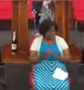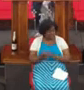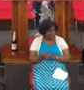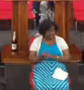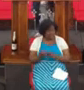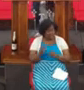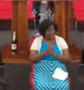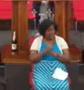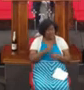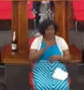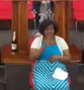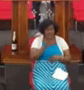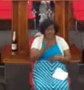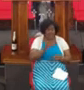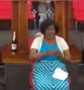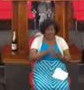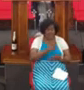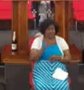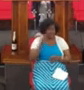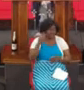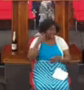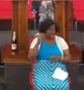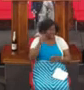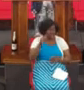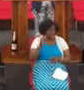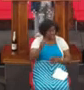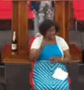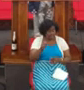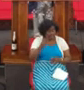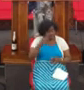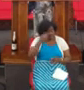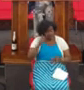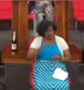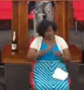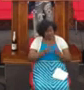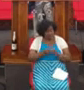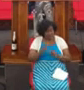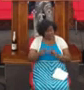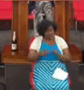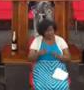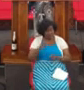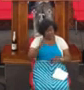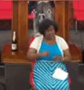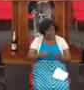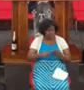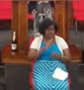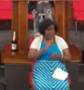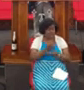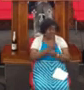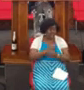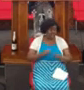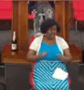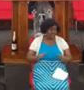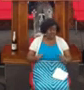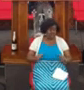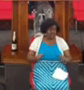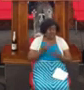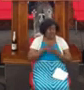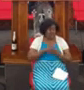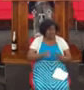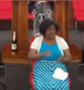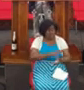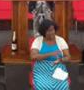Make sure that you hear their testimony. Because religious people need to be saved. Choir members are not